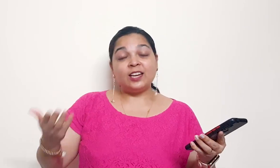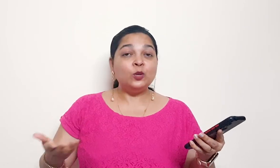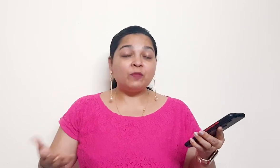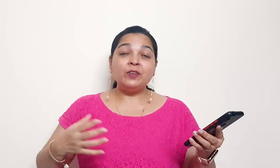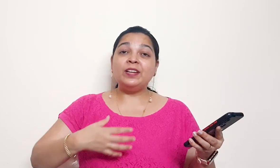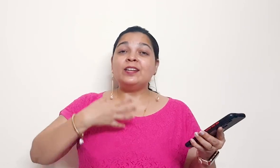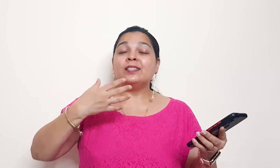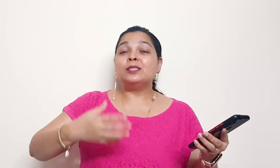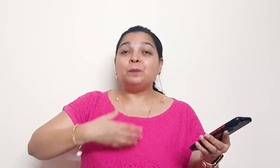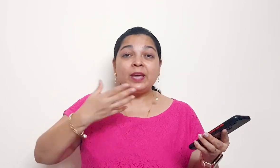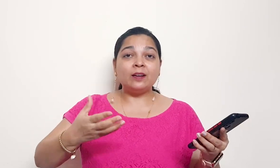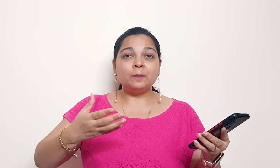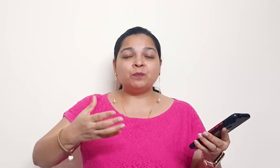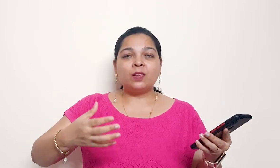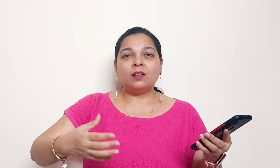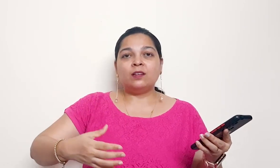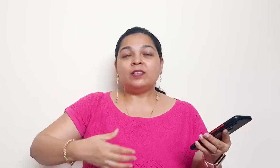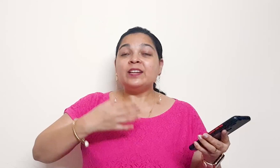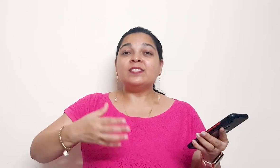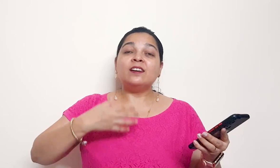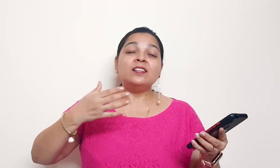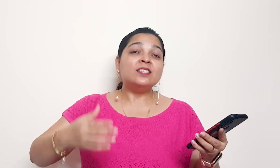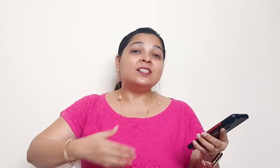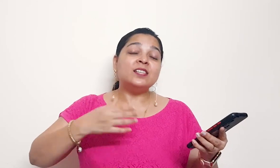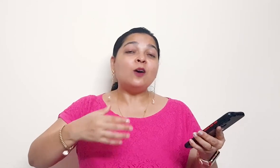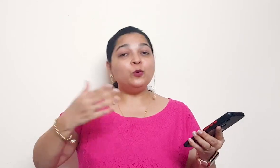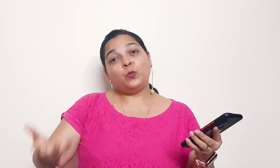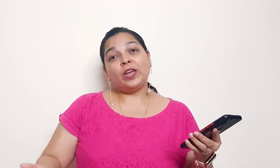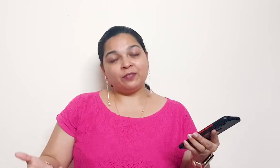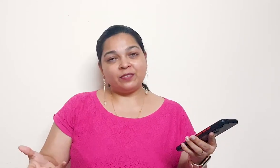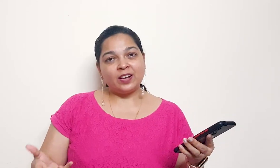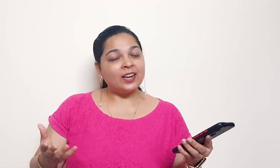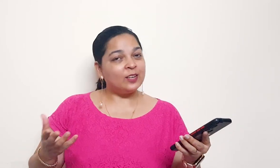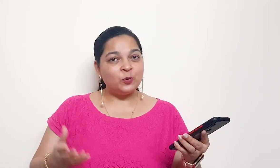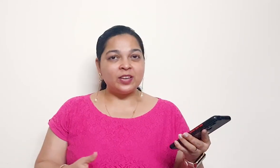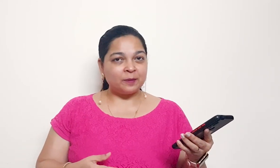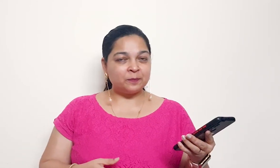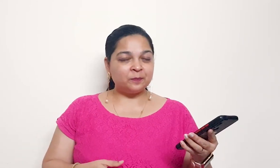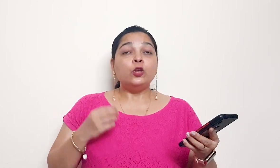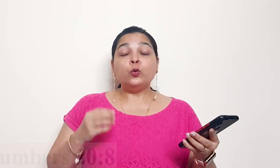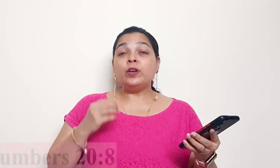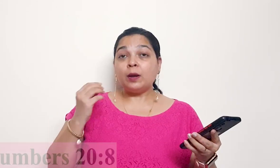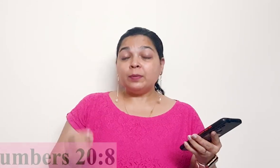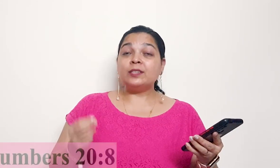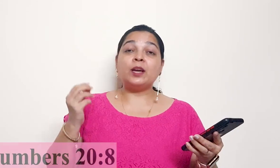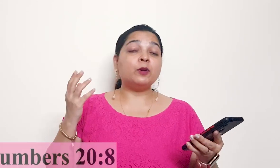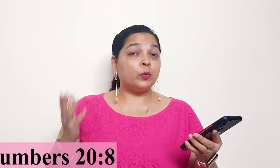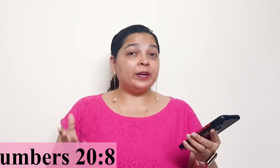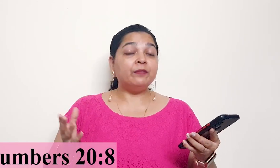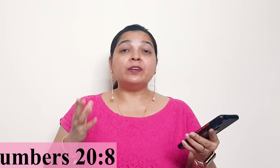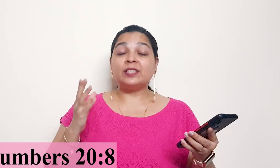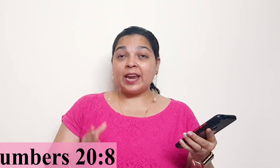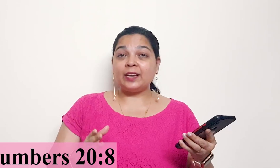waves. Hallelujah. When we speak, there is a sound wave. Hallelujah. Even Numbers